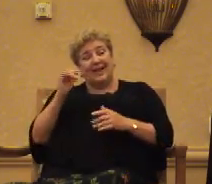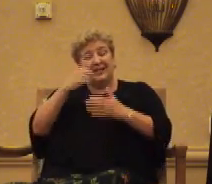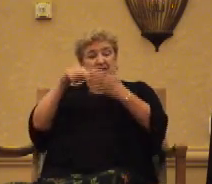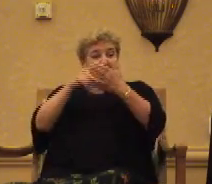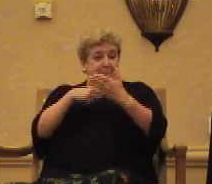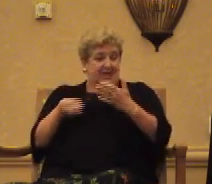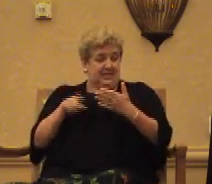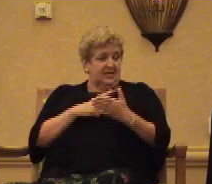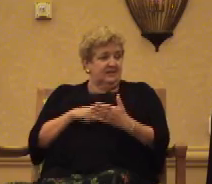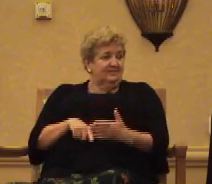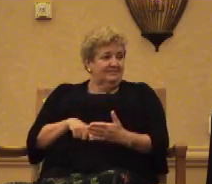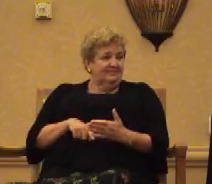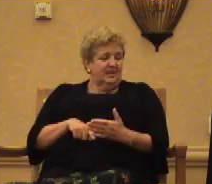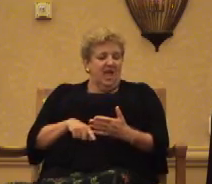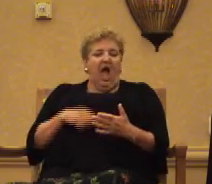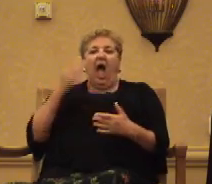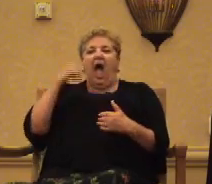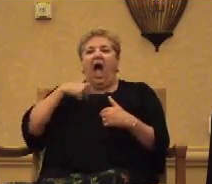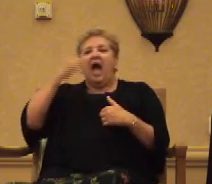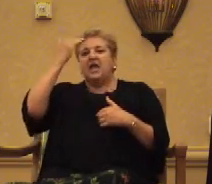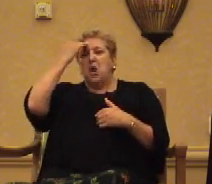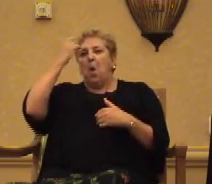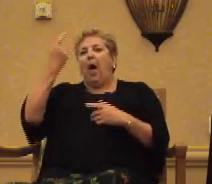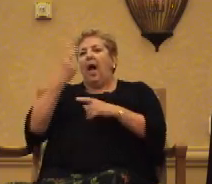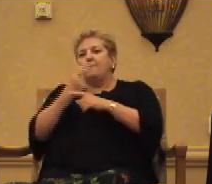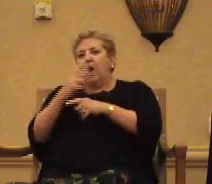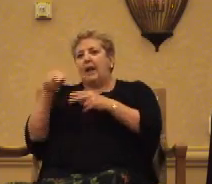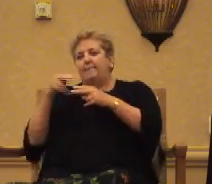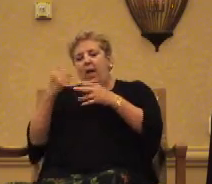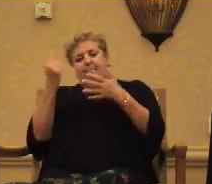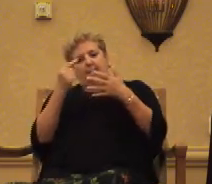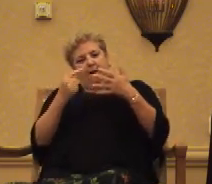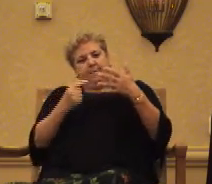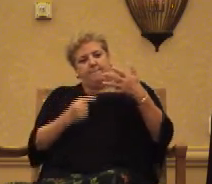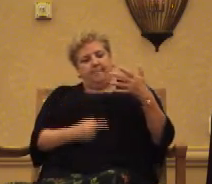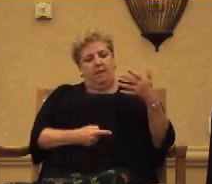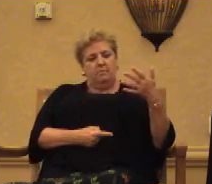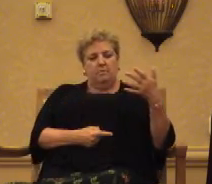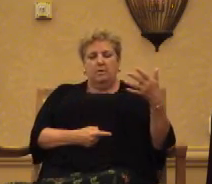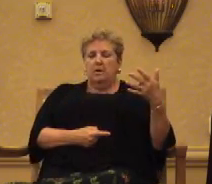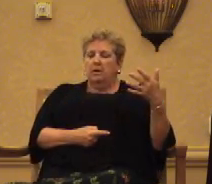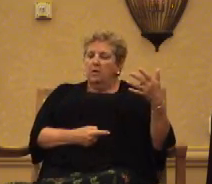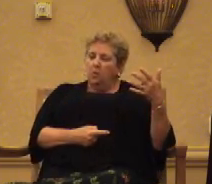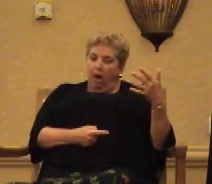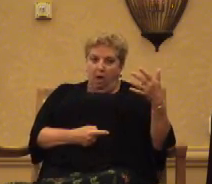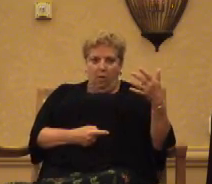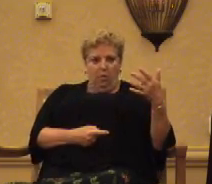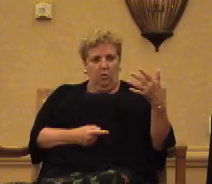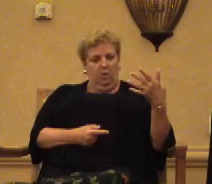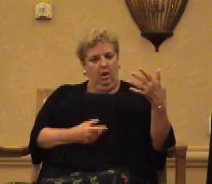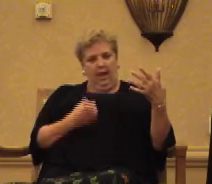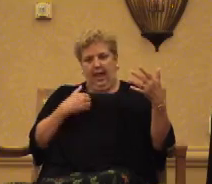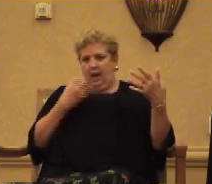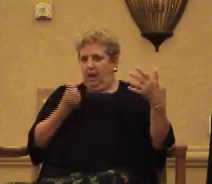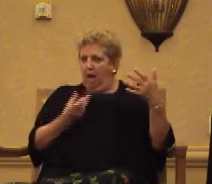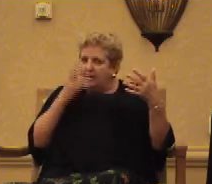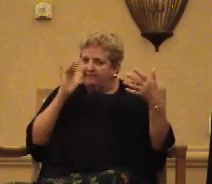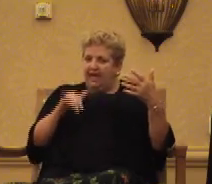All the things I know I'm right about. And I had a lot of them in AA, a lot of them. And some from my past, because I had never done